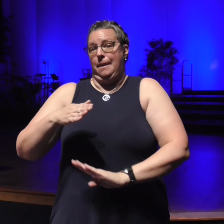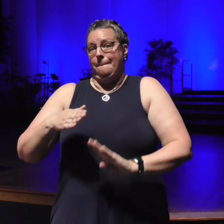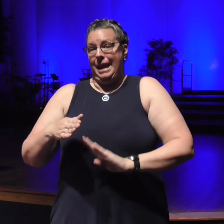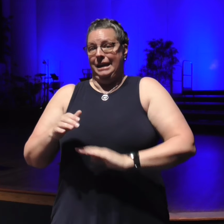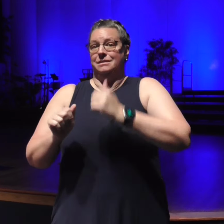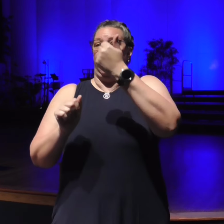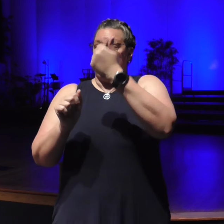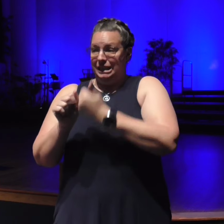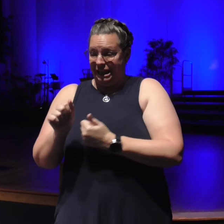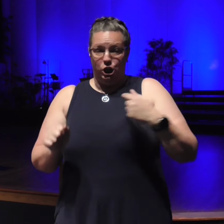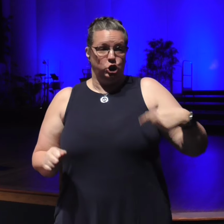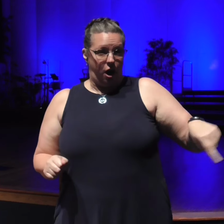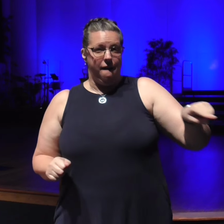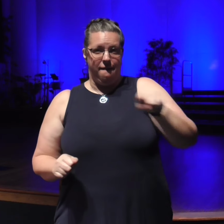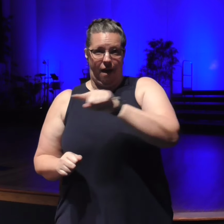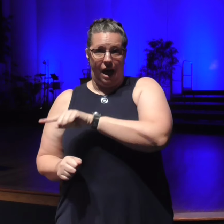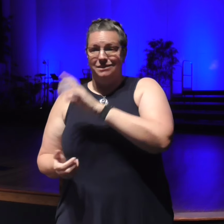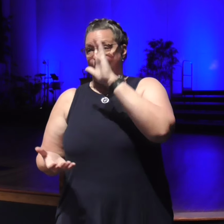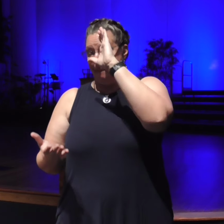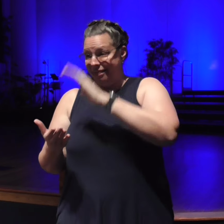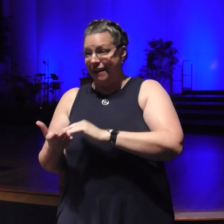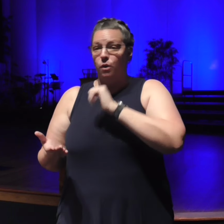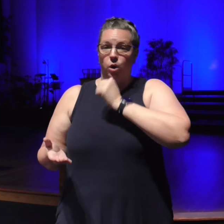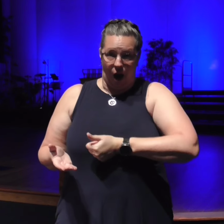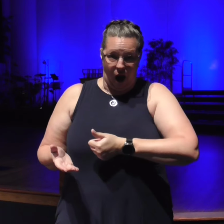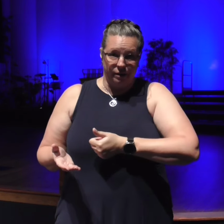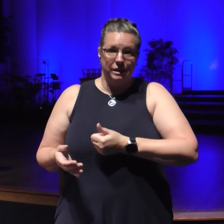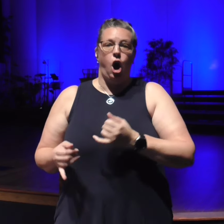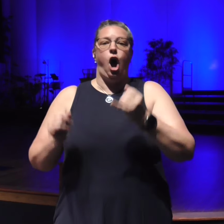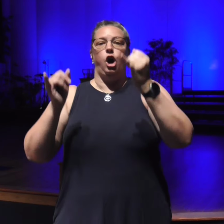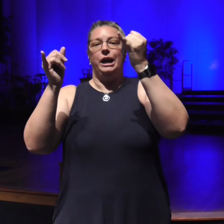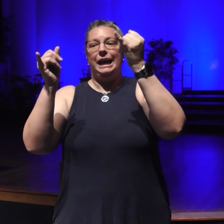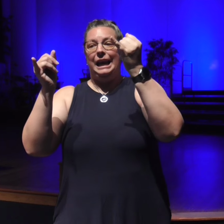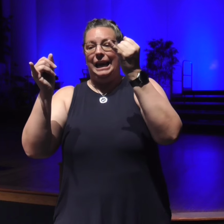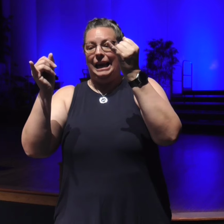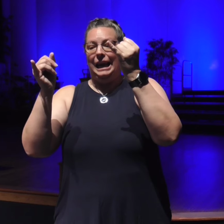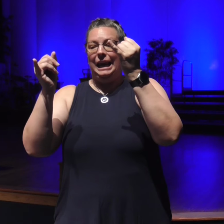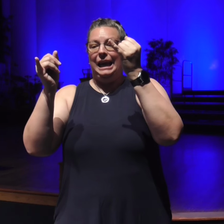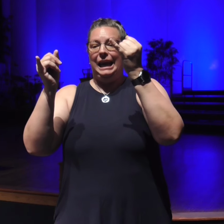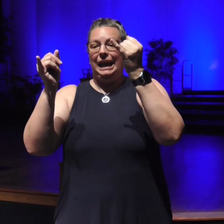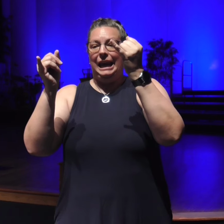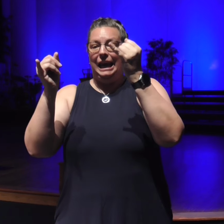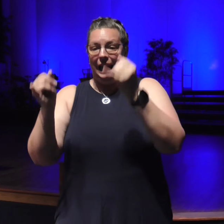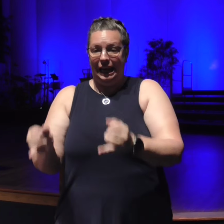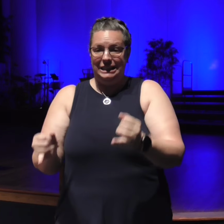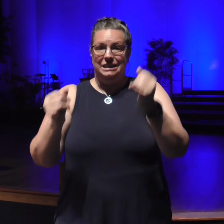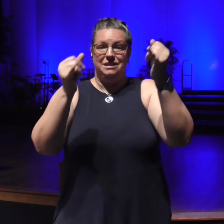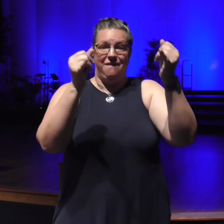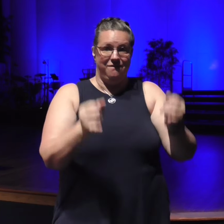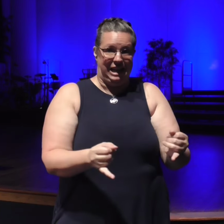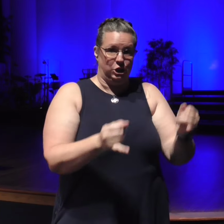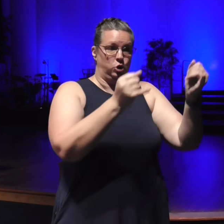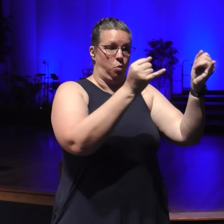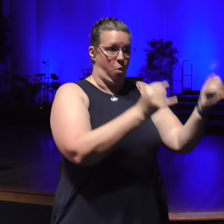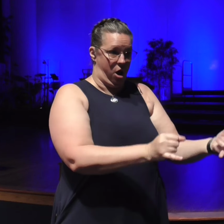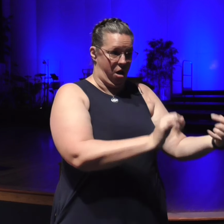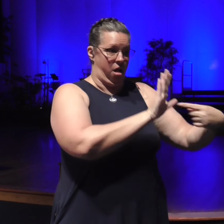believe in this teaching or not, are individualized expressions of the